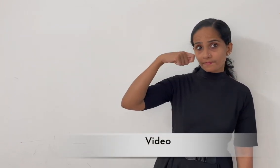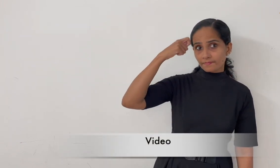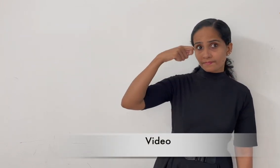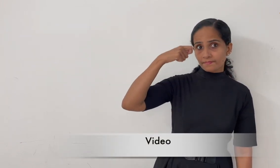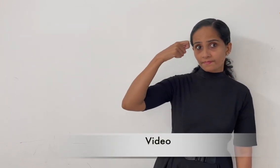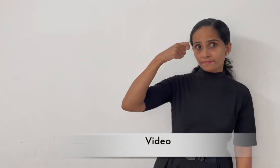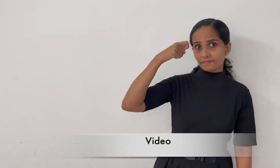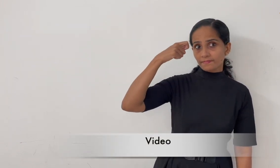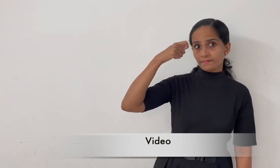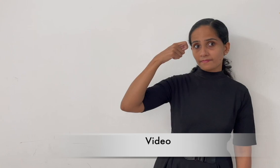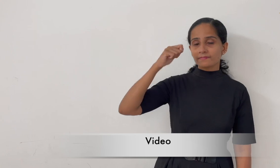Video.